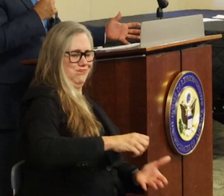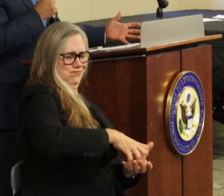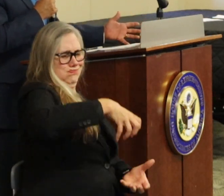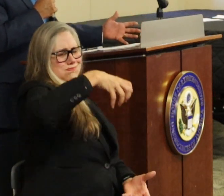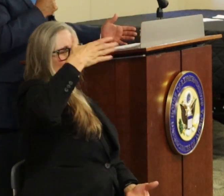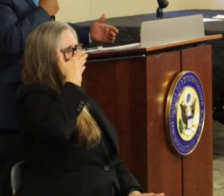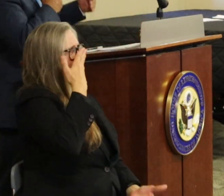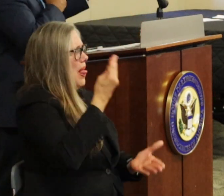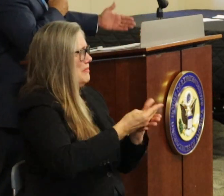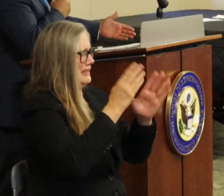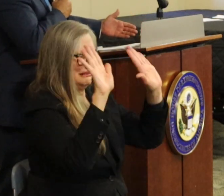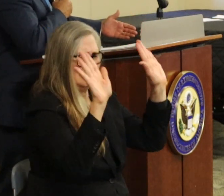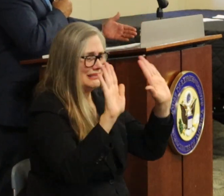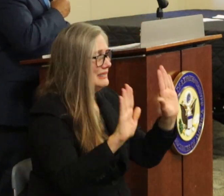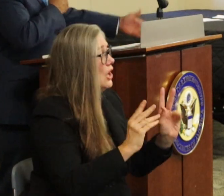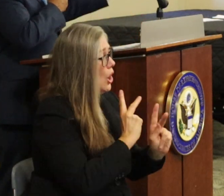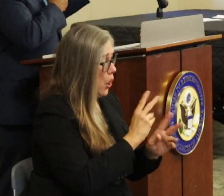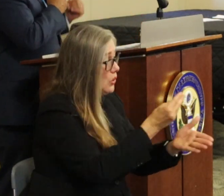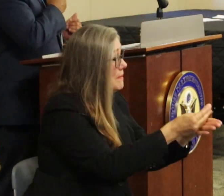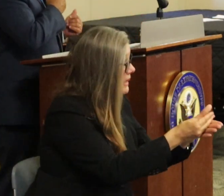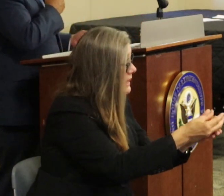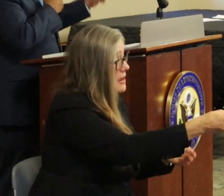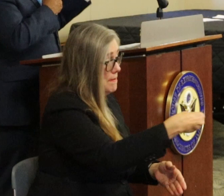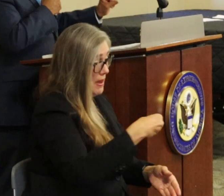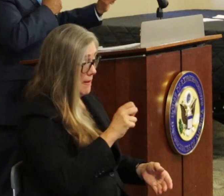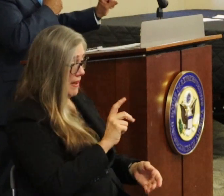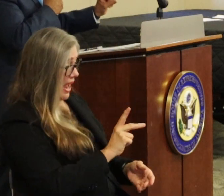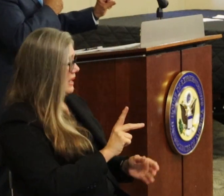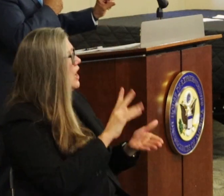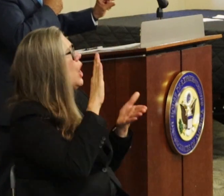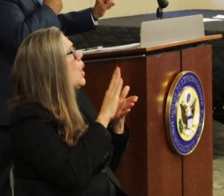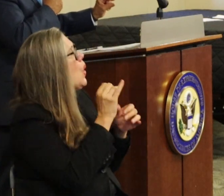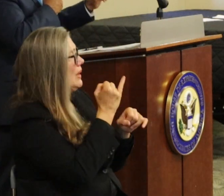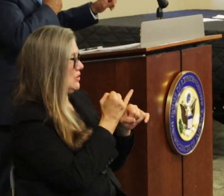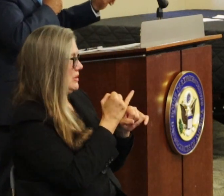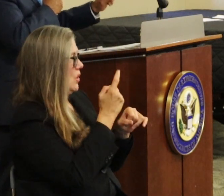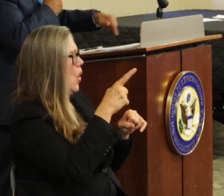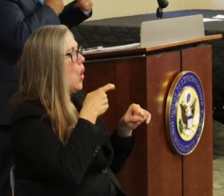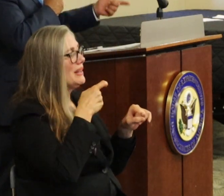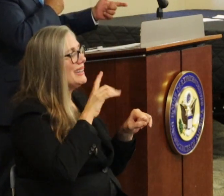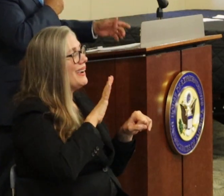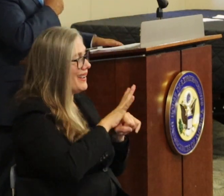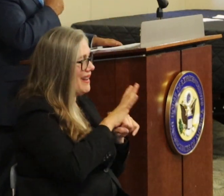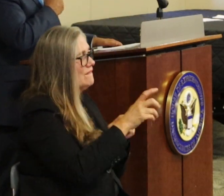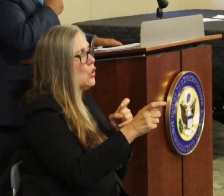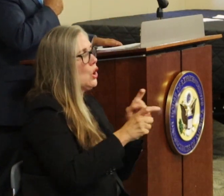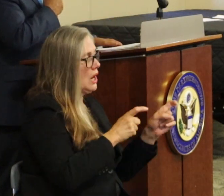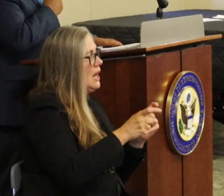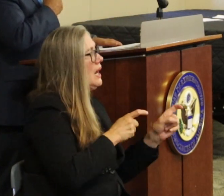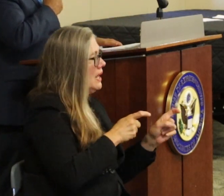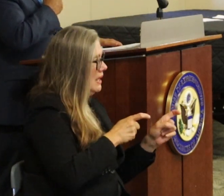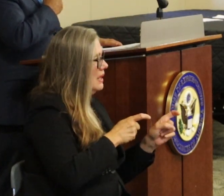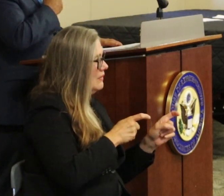college. Loan them the money, pay the money back, but very low interest rate, just to pay enough for the administration at the